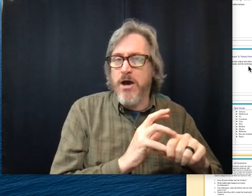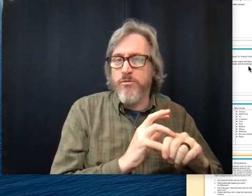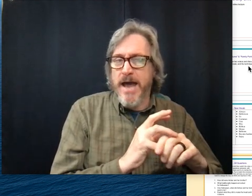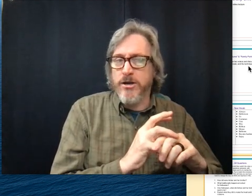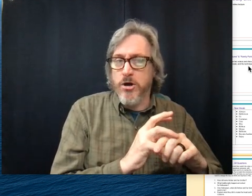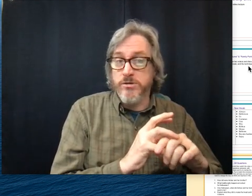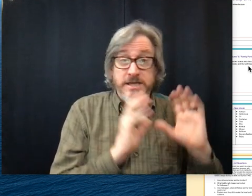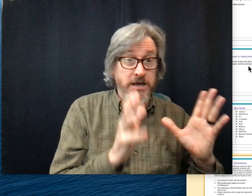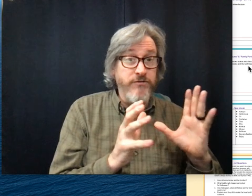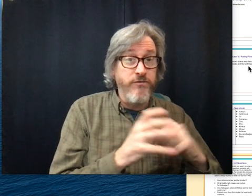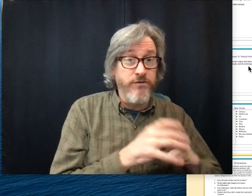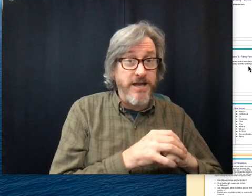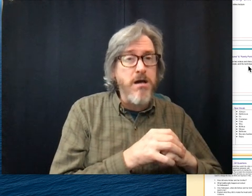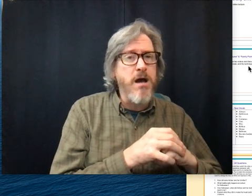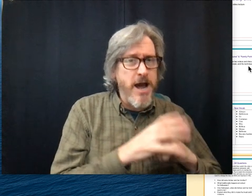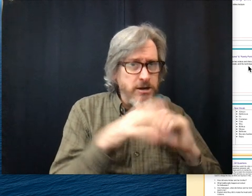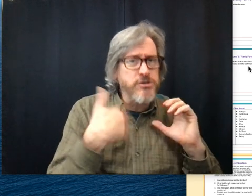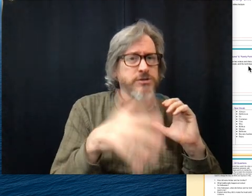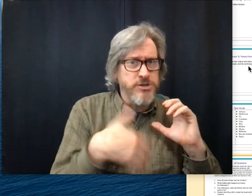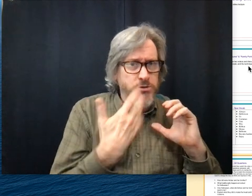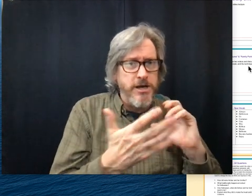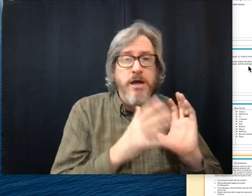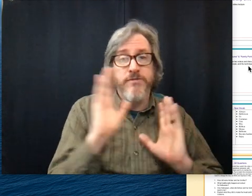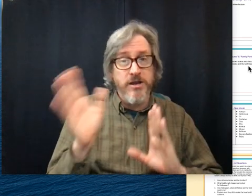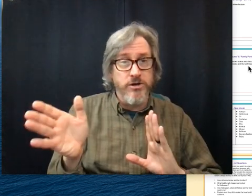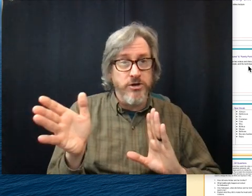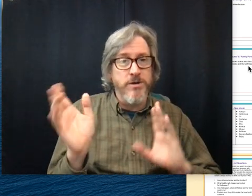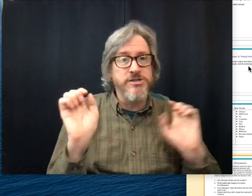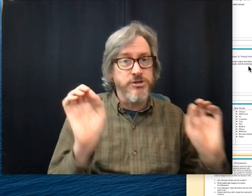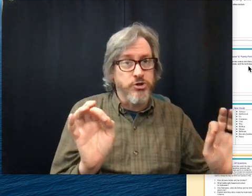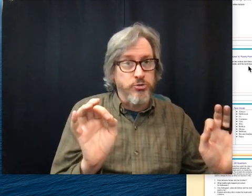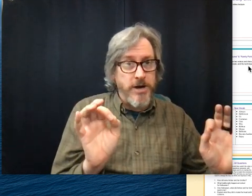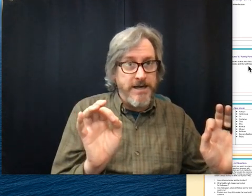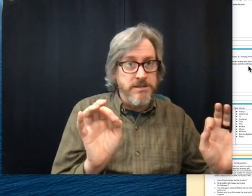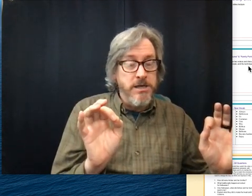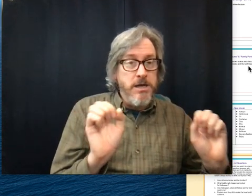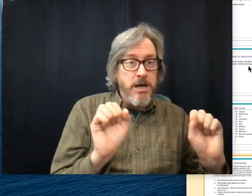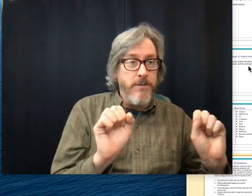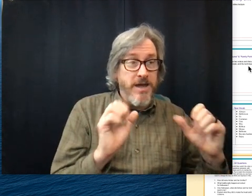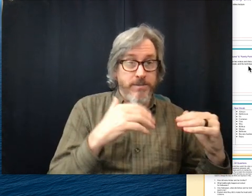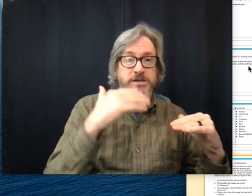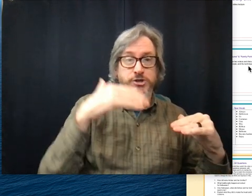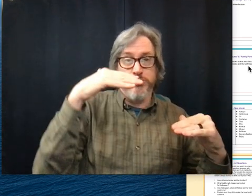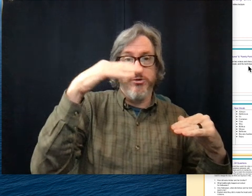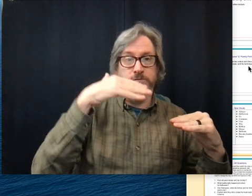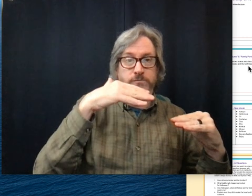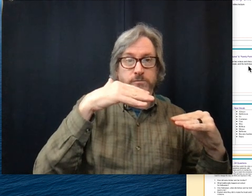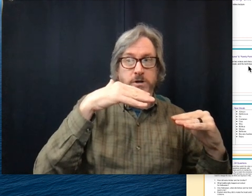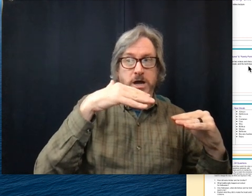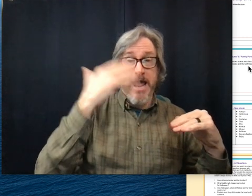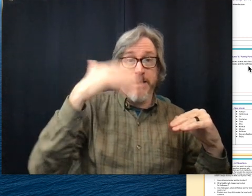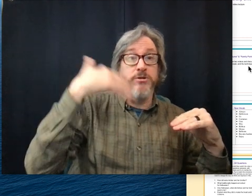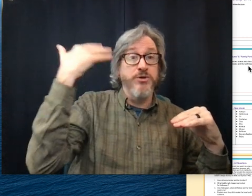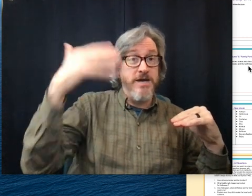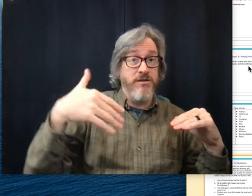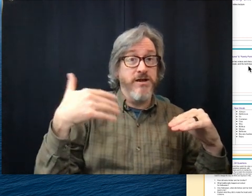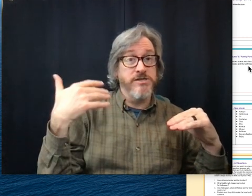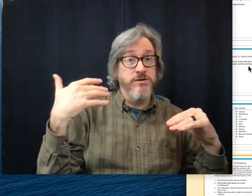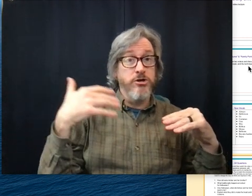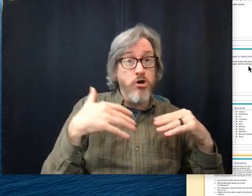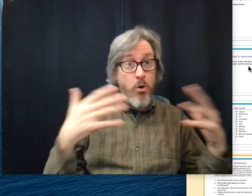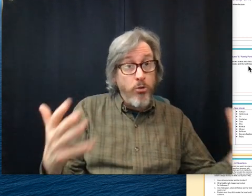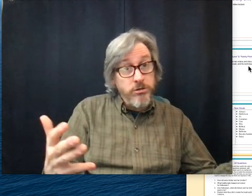See how that goes. If you feel like, oh, I understood the story, then look at the questions. Great. It means you're sort of able to